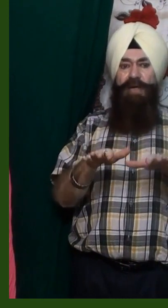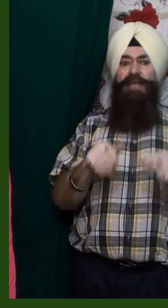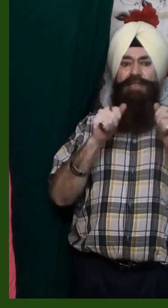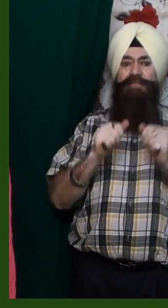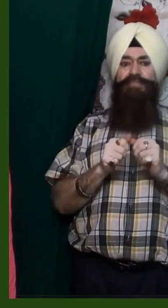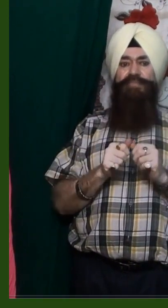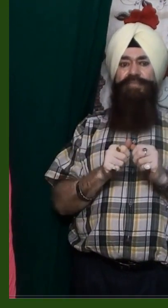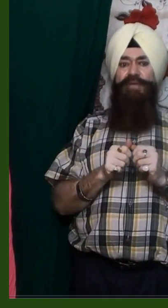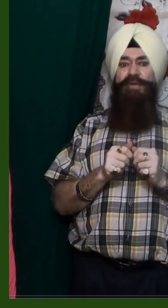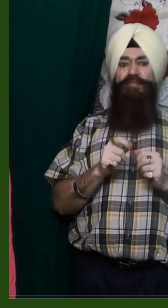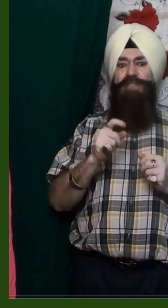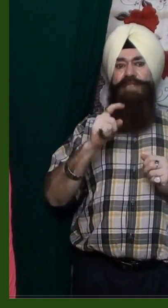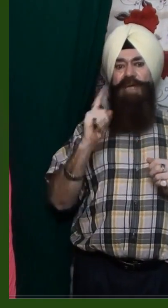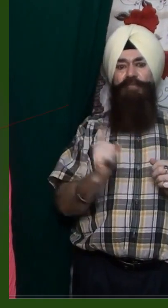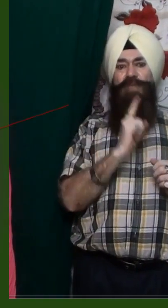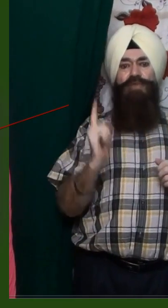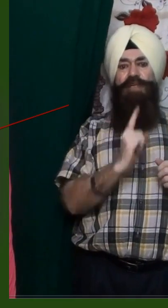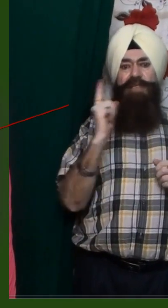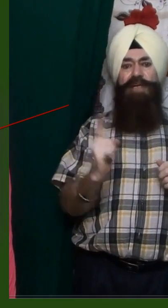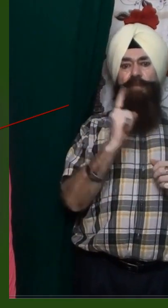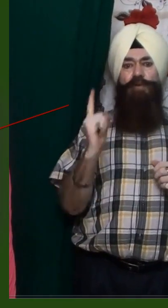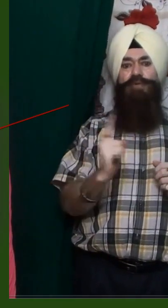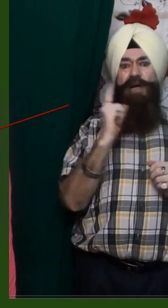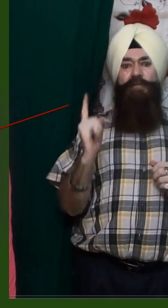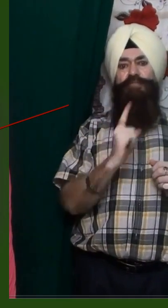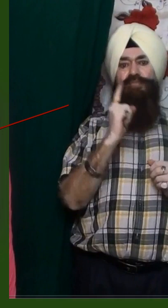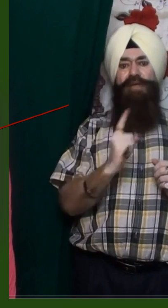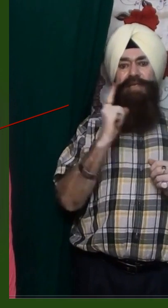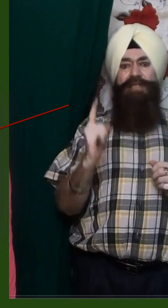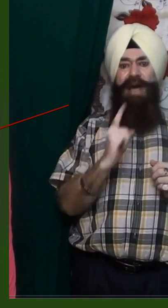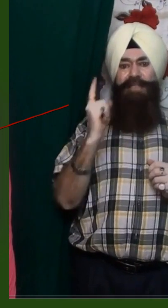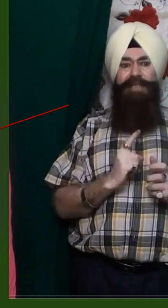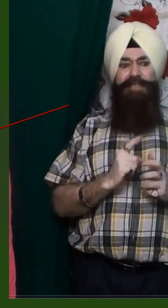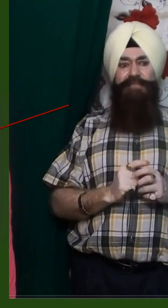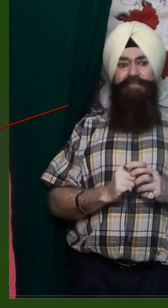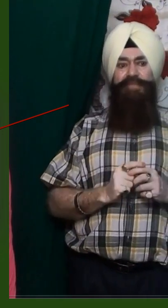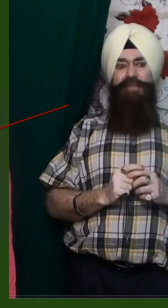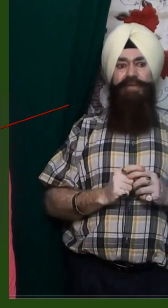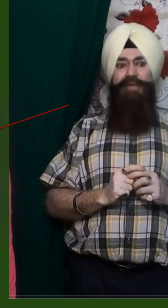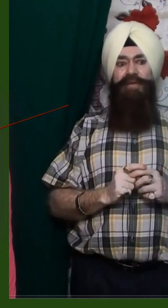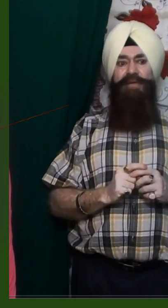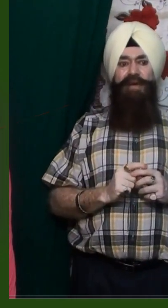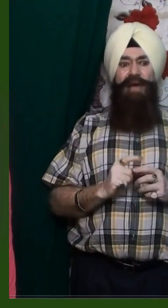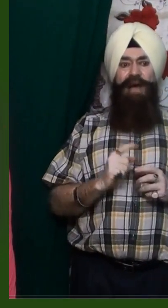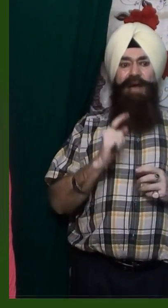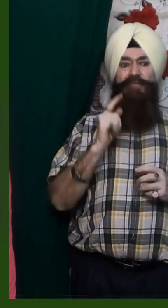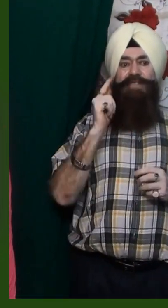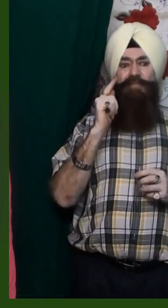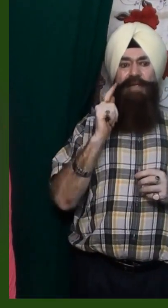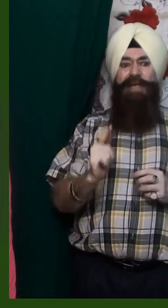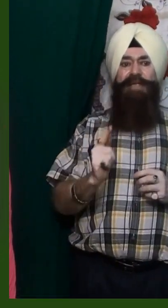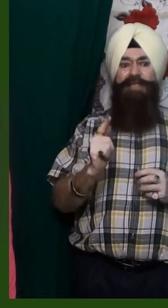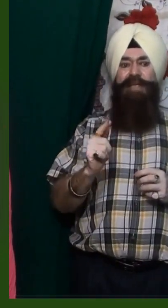he is standing on the earth, which itself is rotating about its axis, and